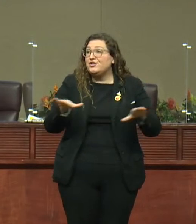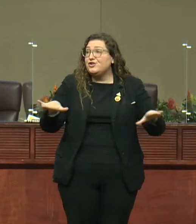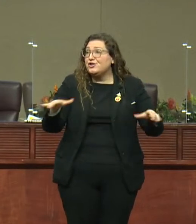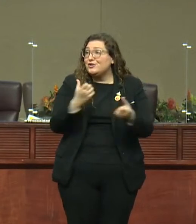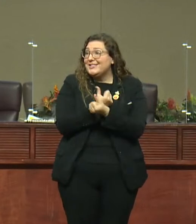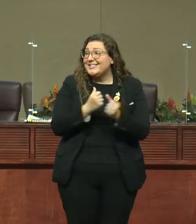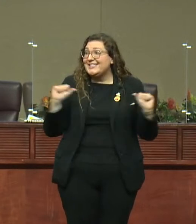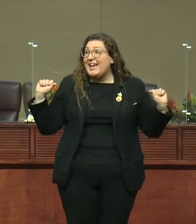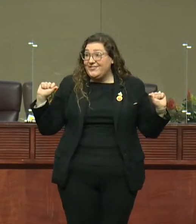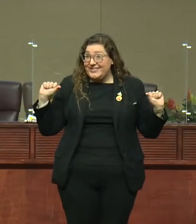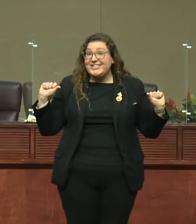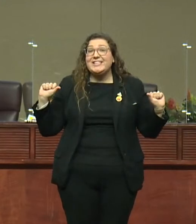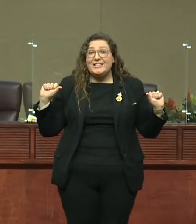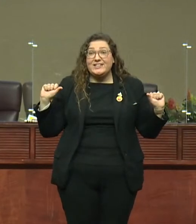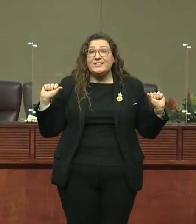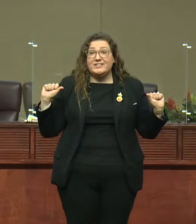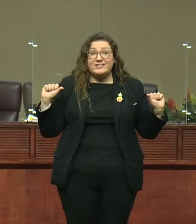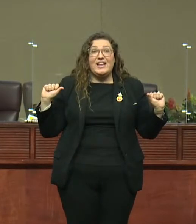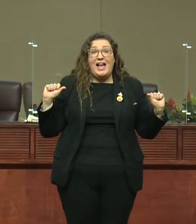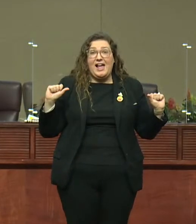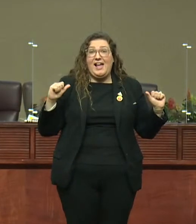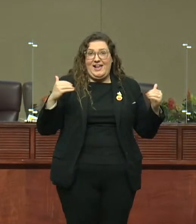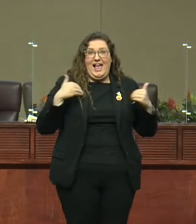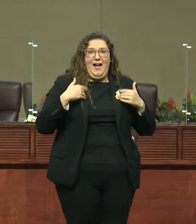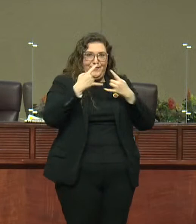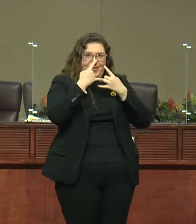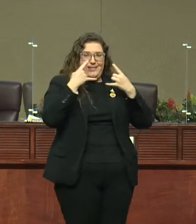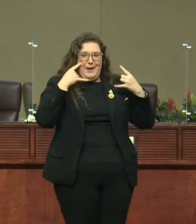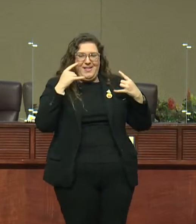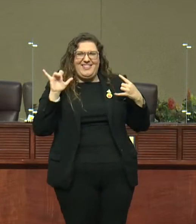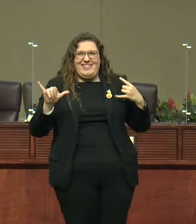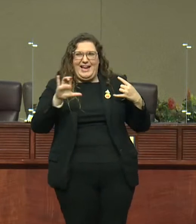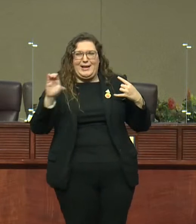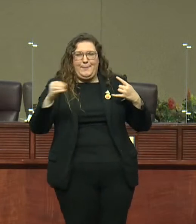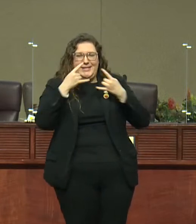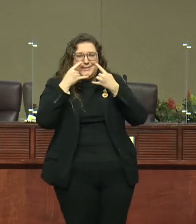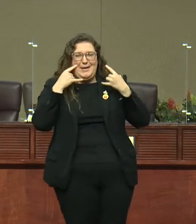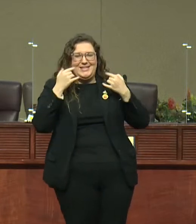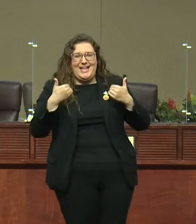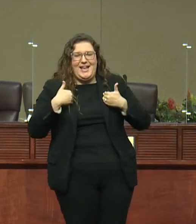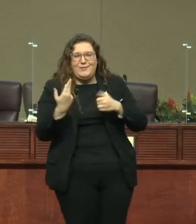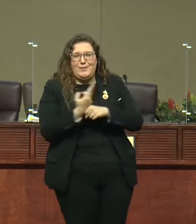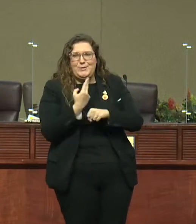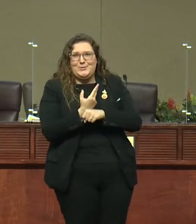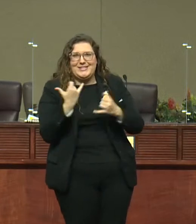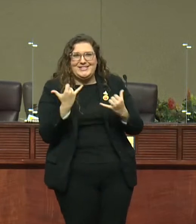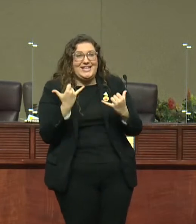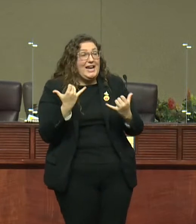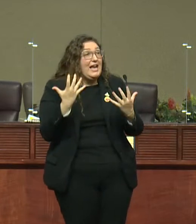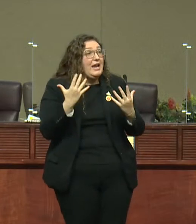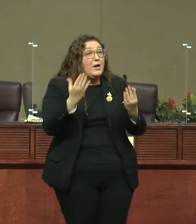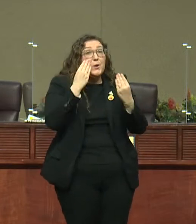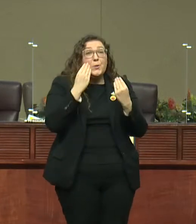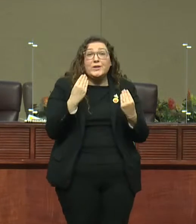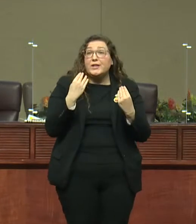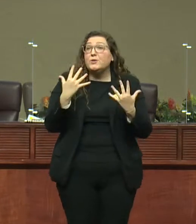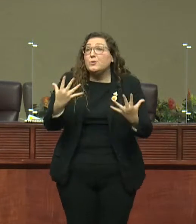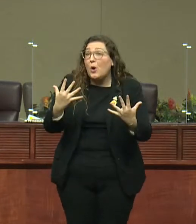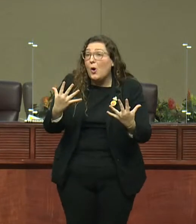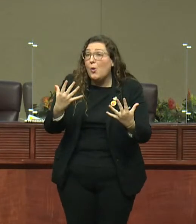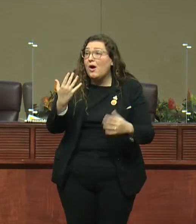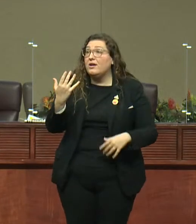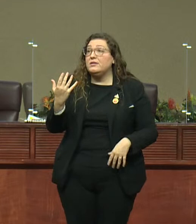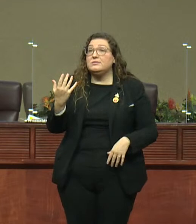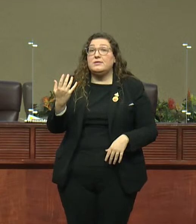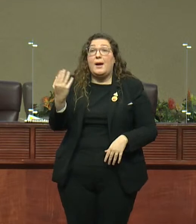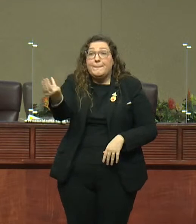wearing their facial covering today. And also, just as a reminder, when we open up the portal on